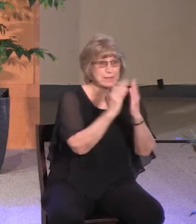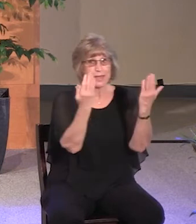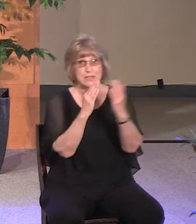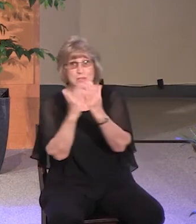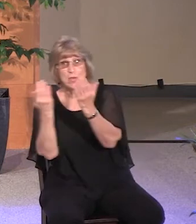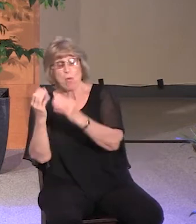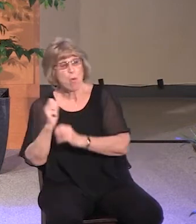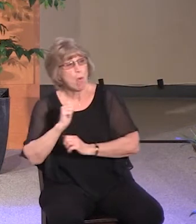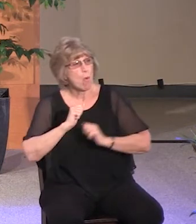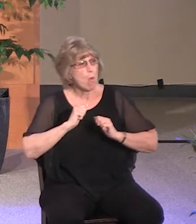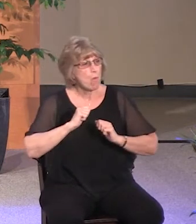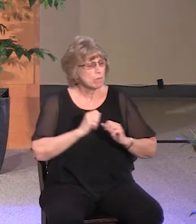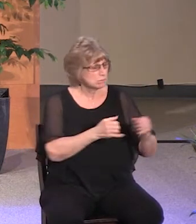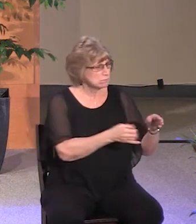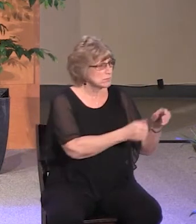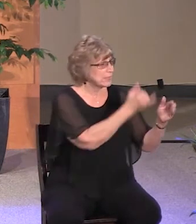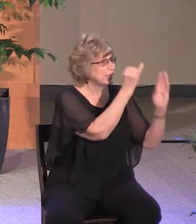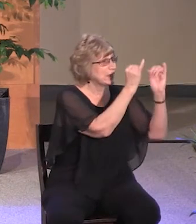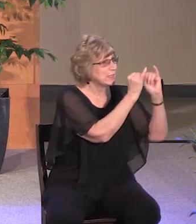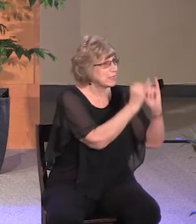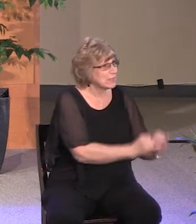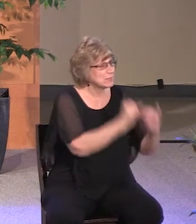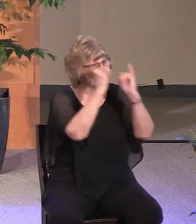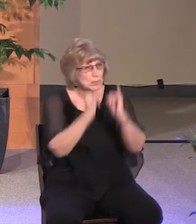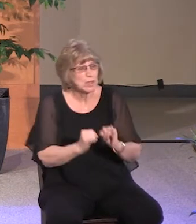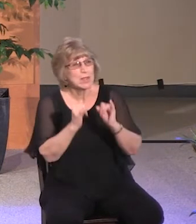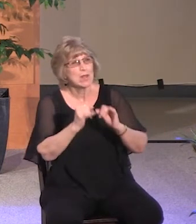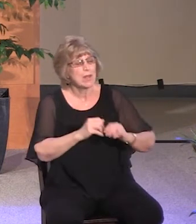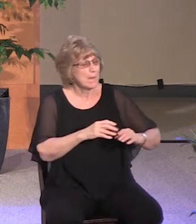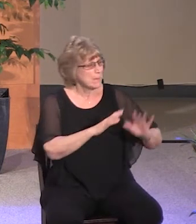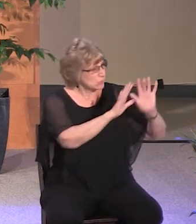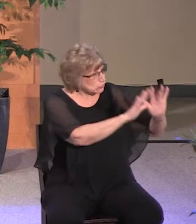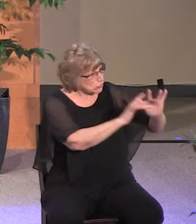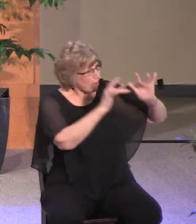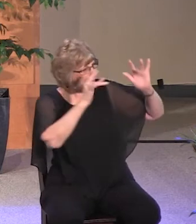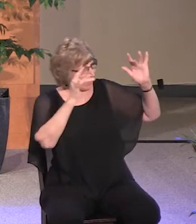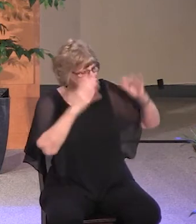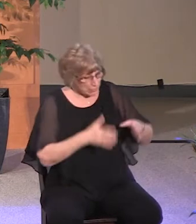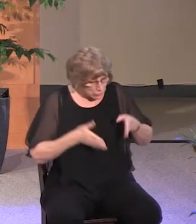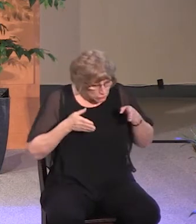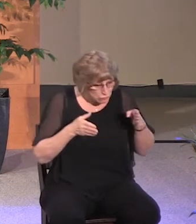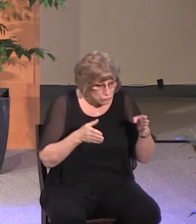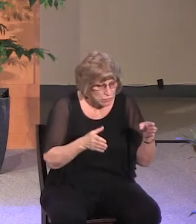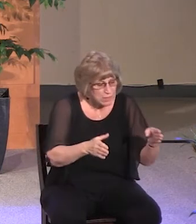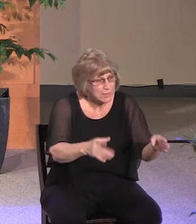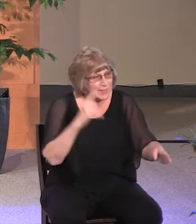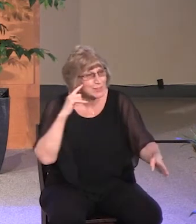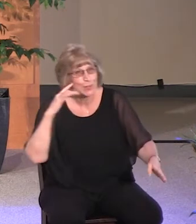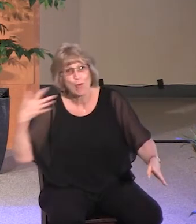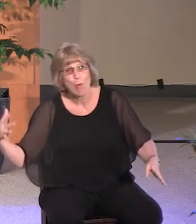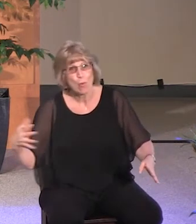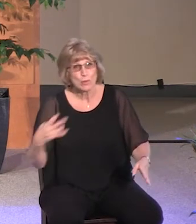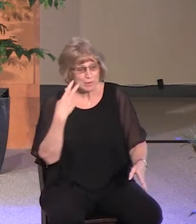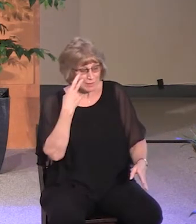the gates made of a single pearl. And the street of the city was pure gold, transparent as